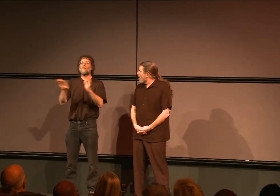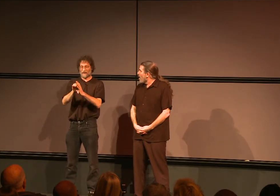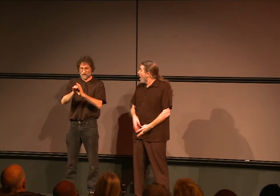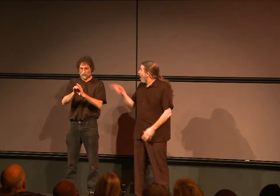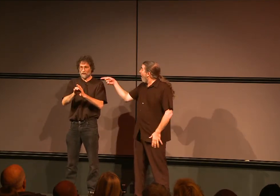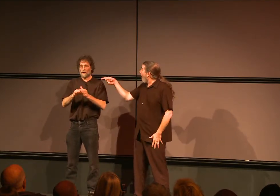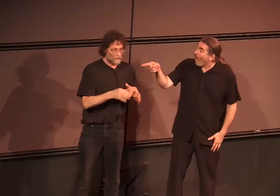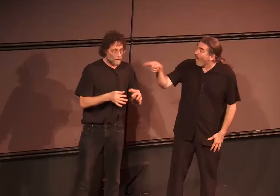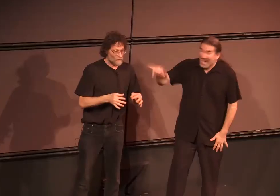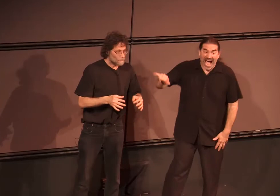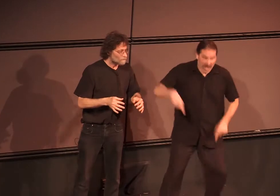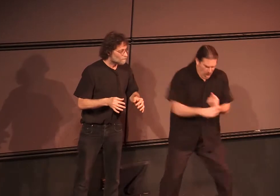picture.